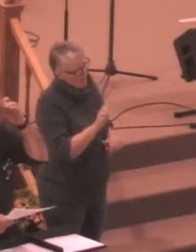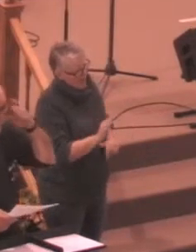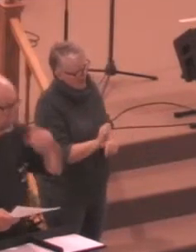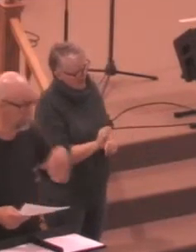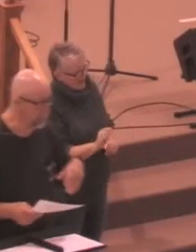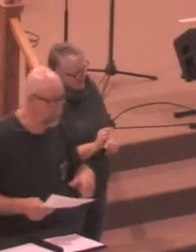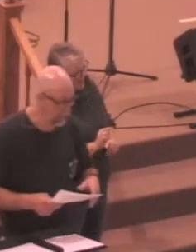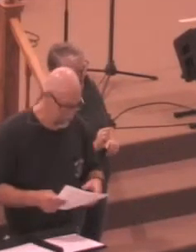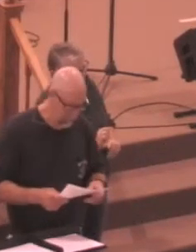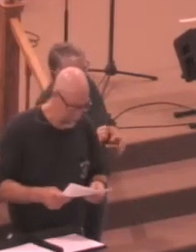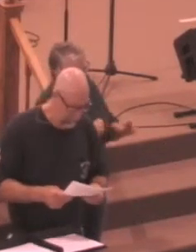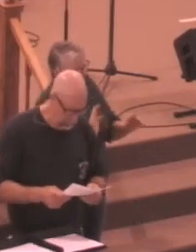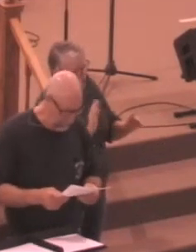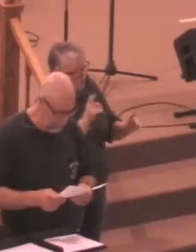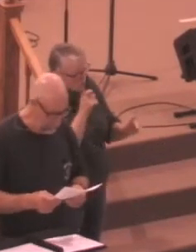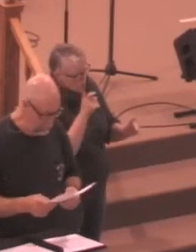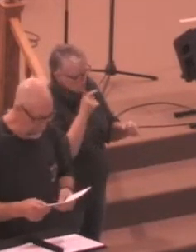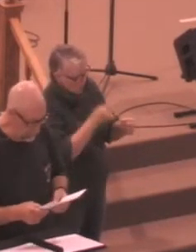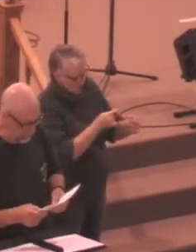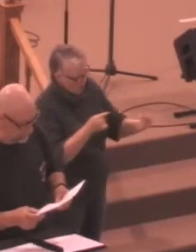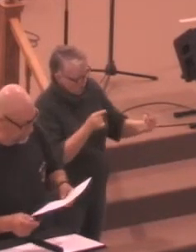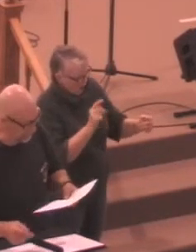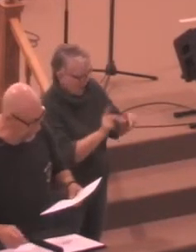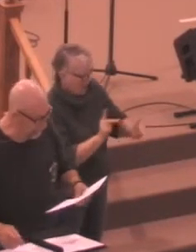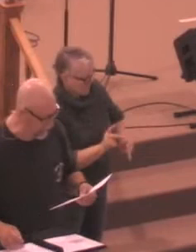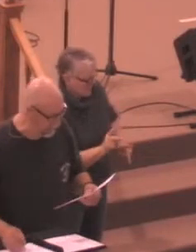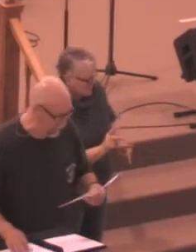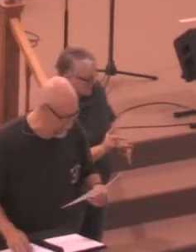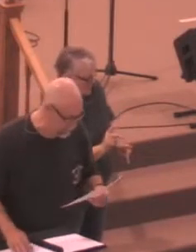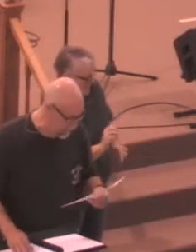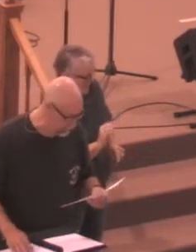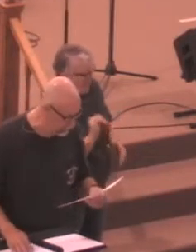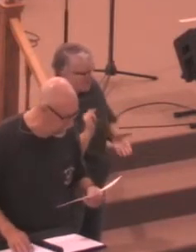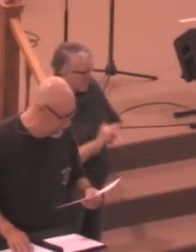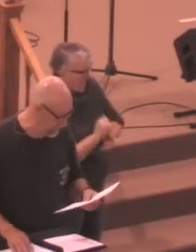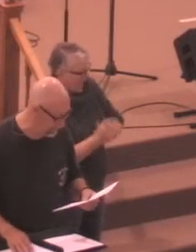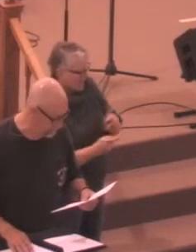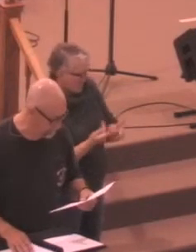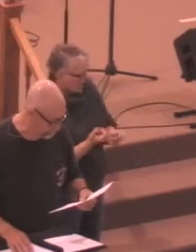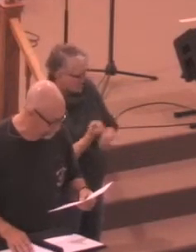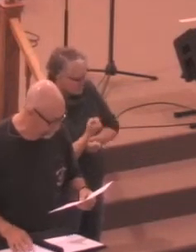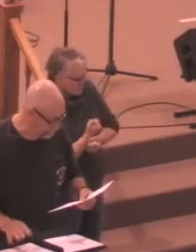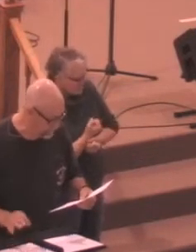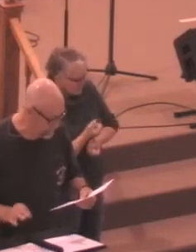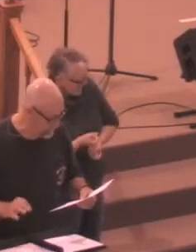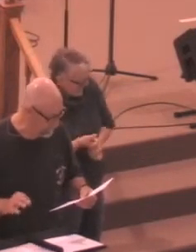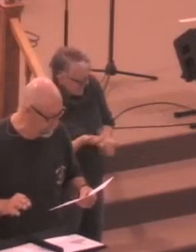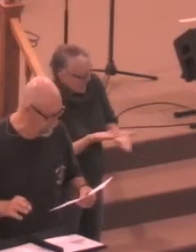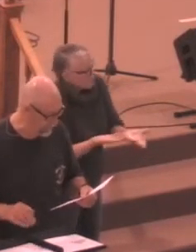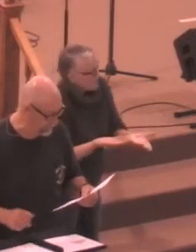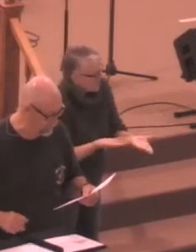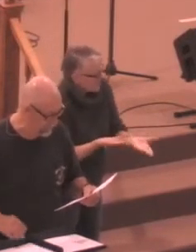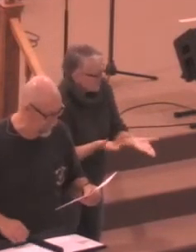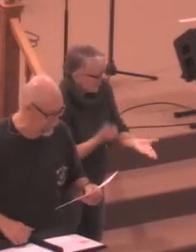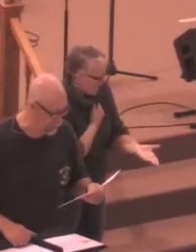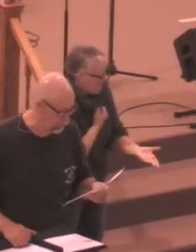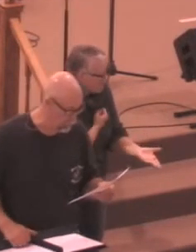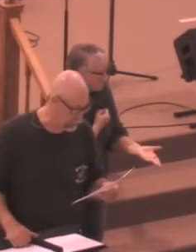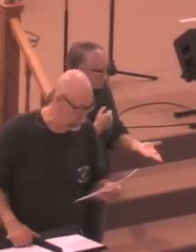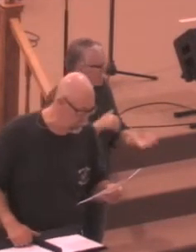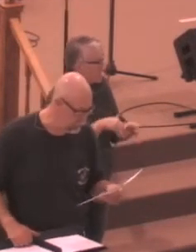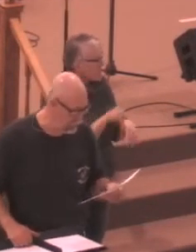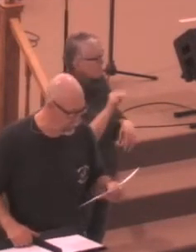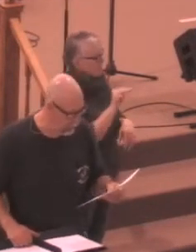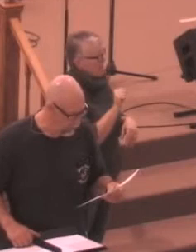this. We're even supposed to agape our enemies in Matthew 5. The New Testament has